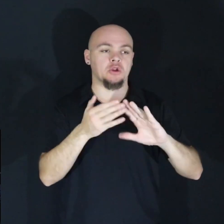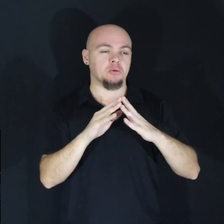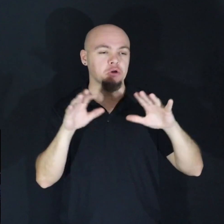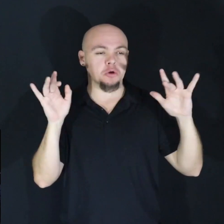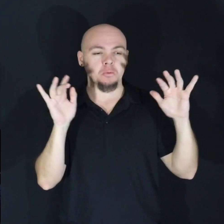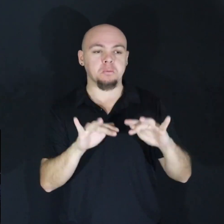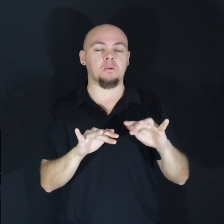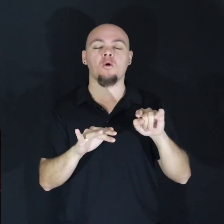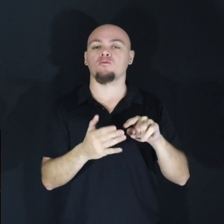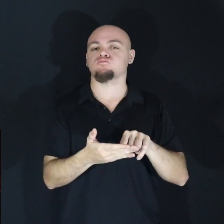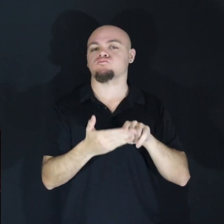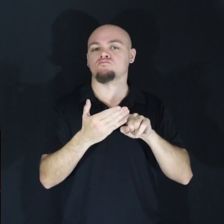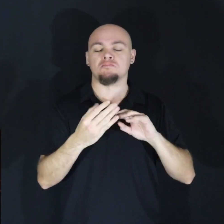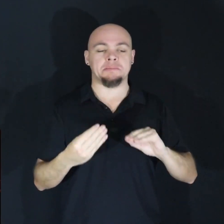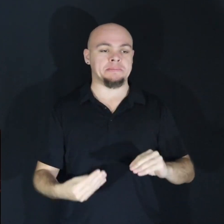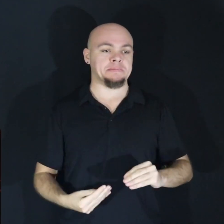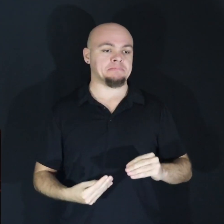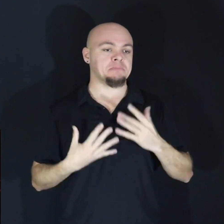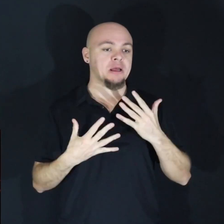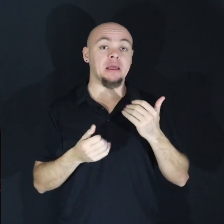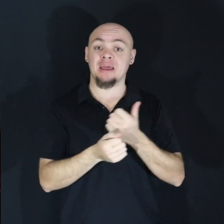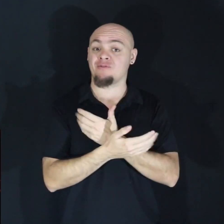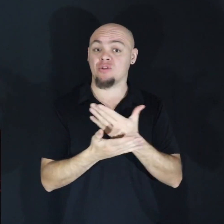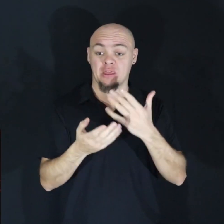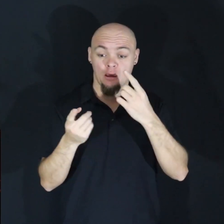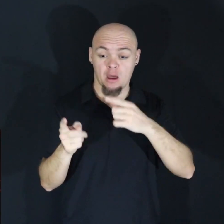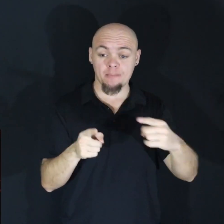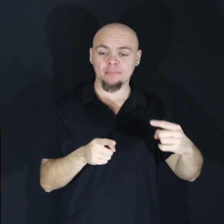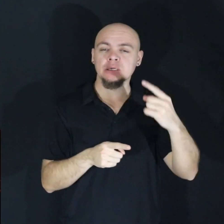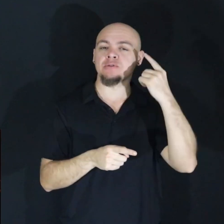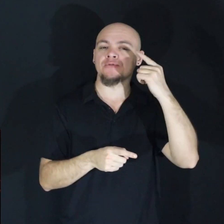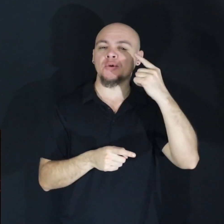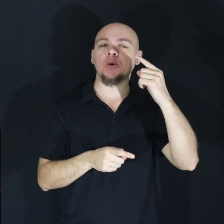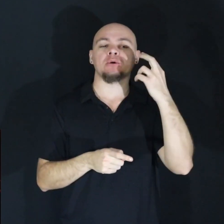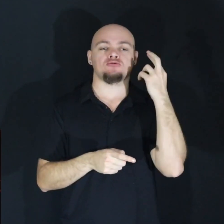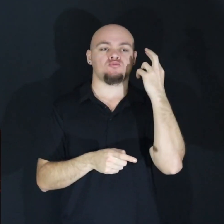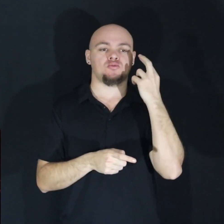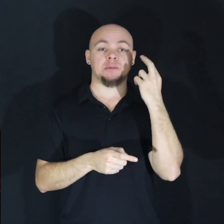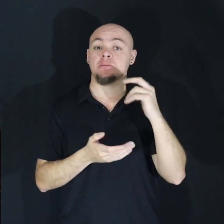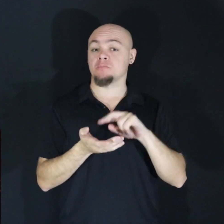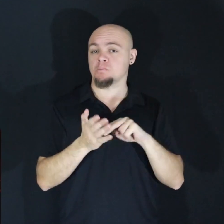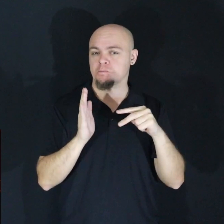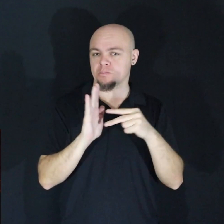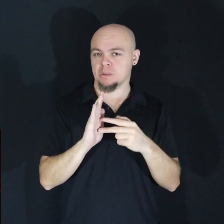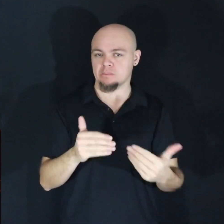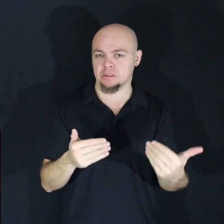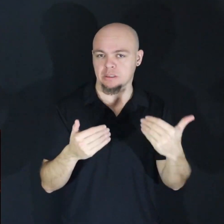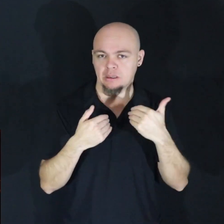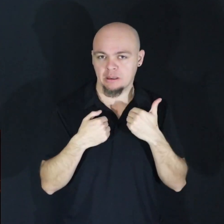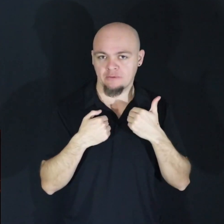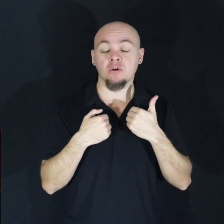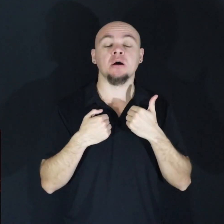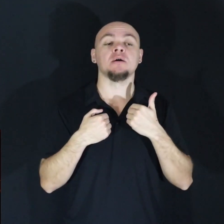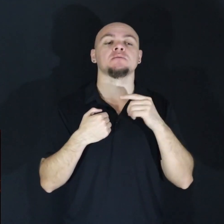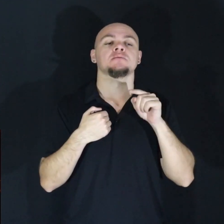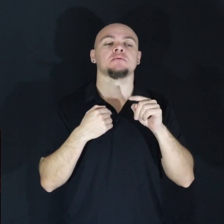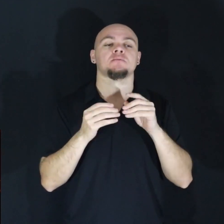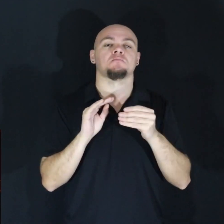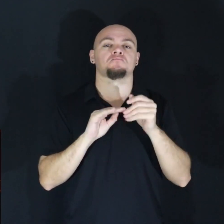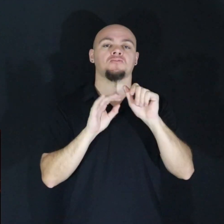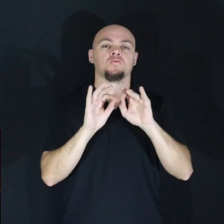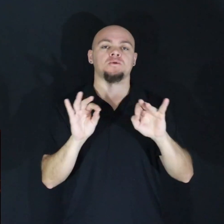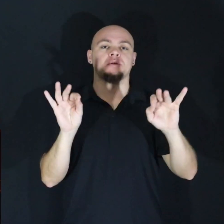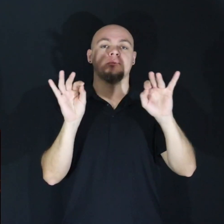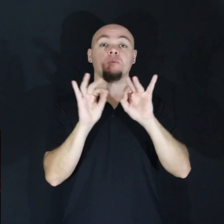me that everything happens for a reason, and I now have a purpose. And what's most important is